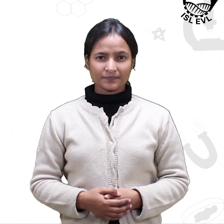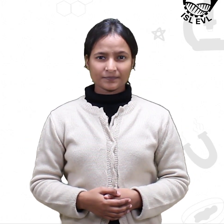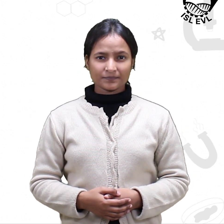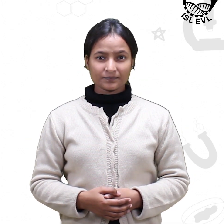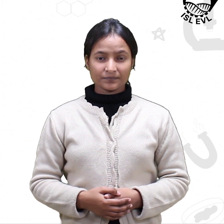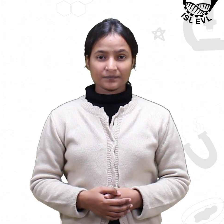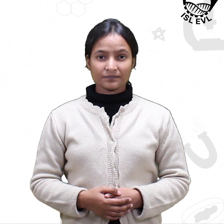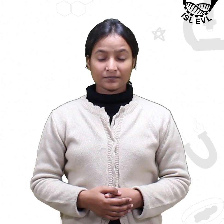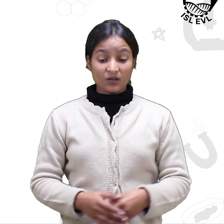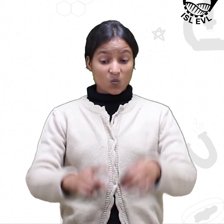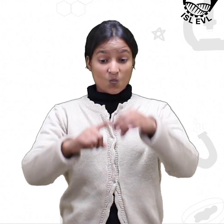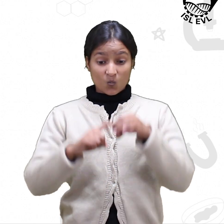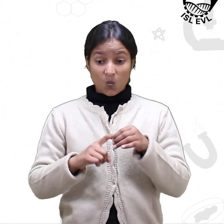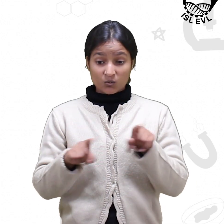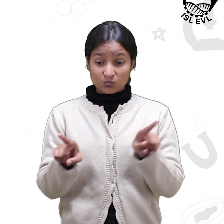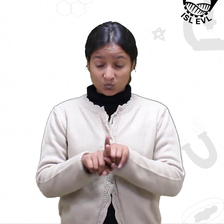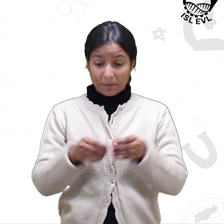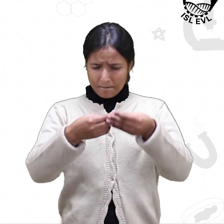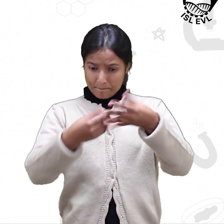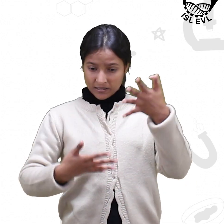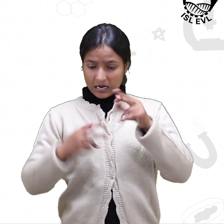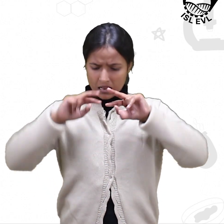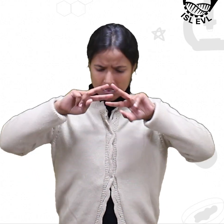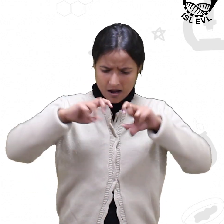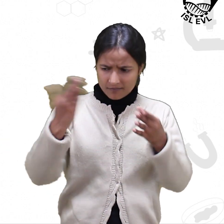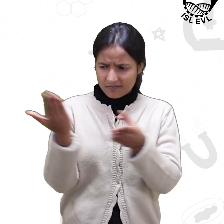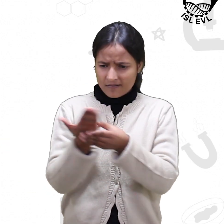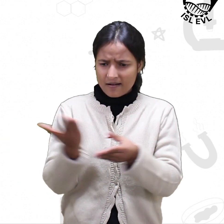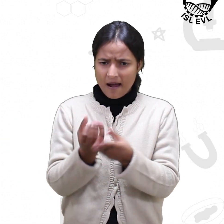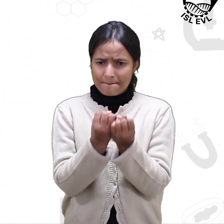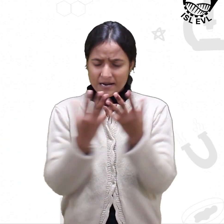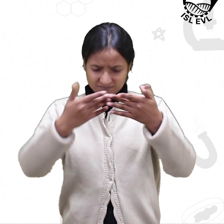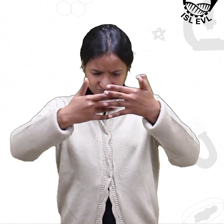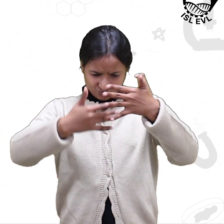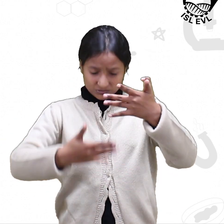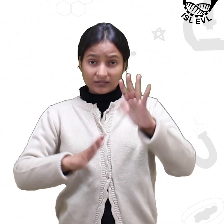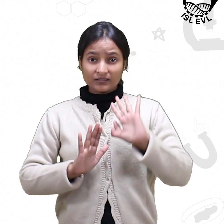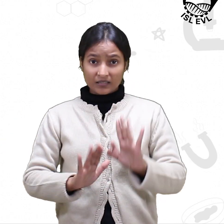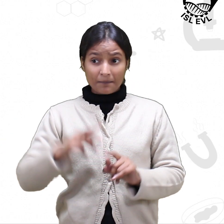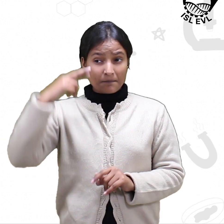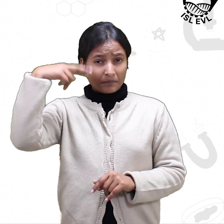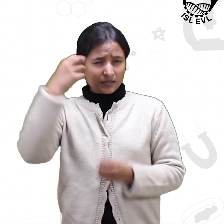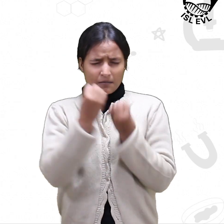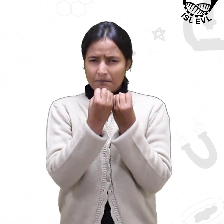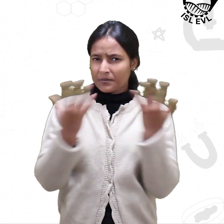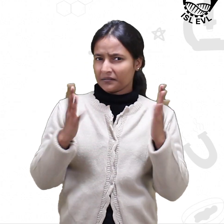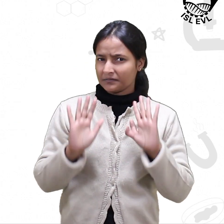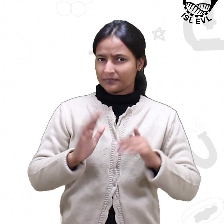This is such a vast question. There are multiple reasons for paralysis. Let's discuss